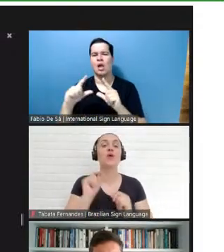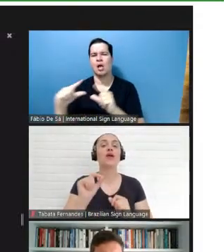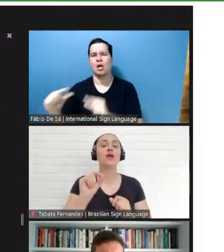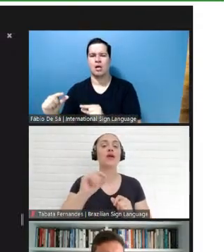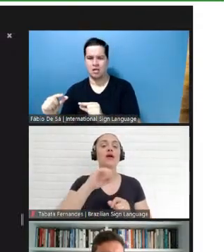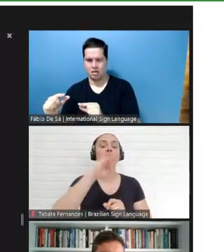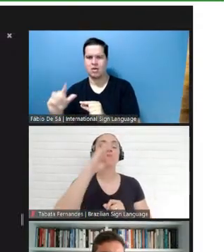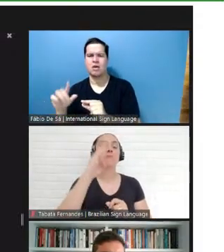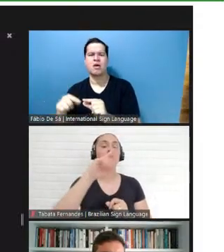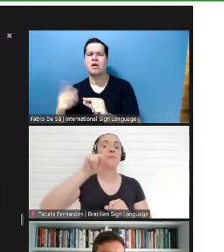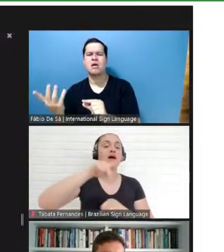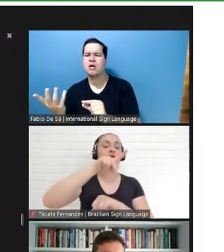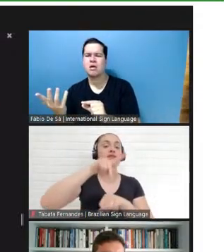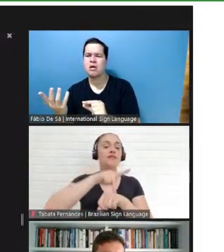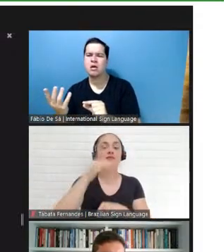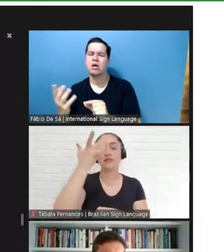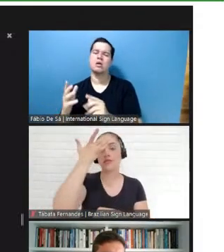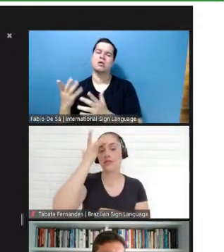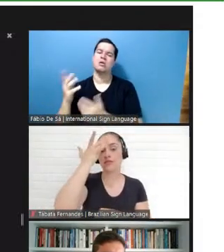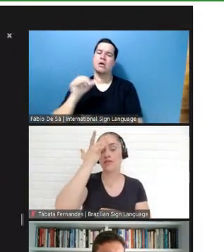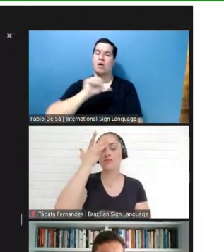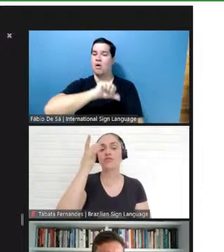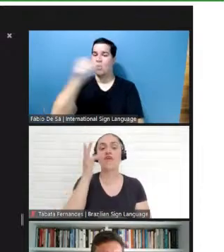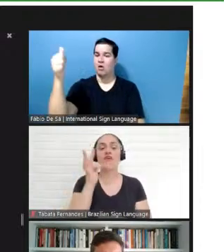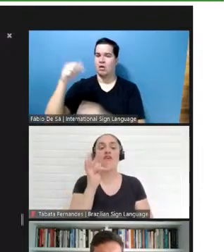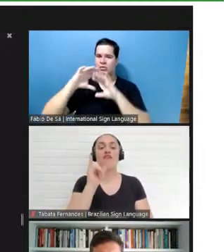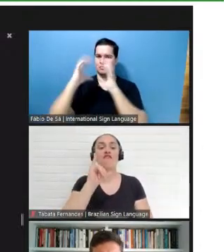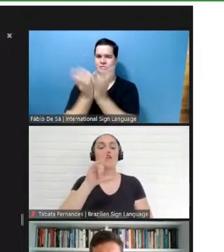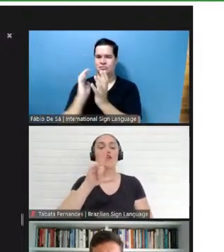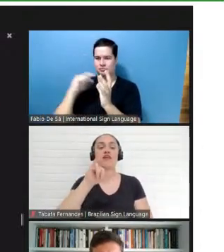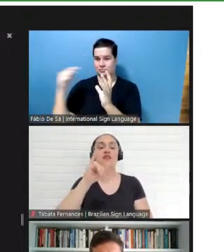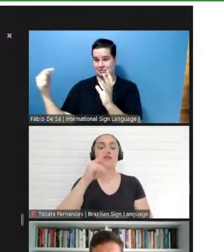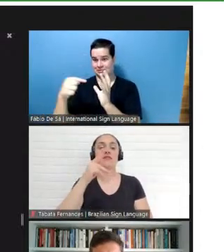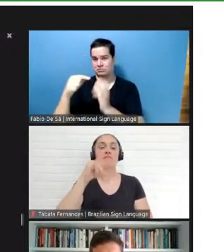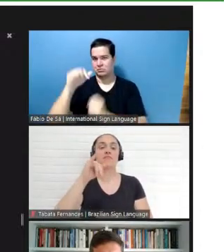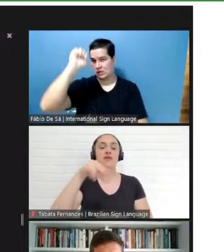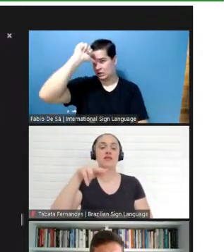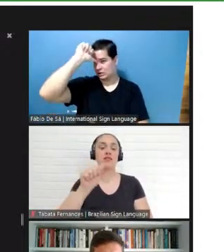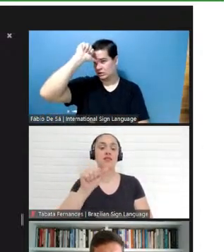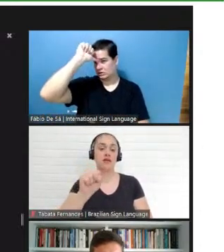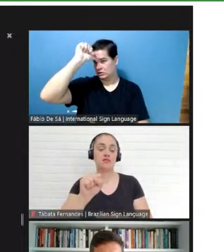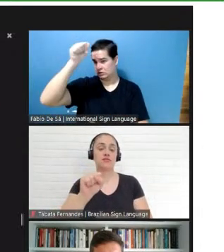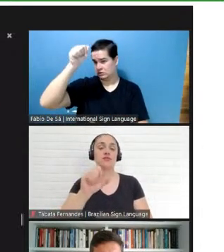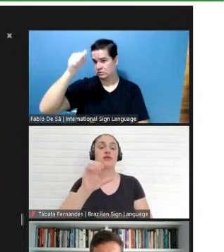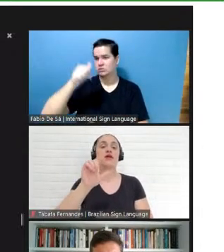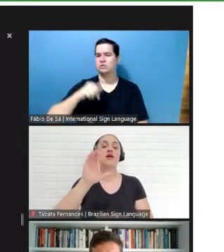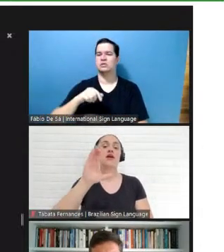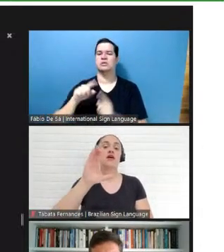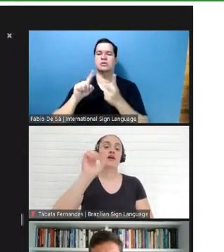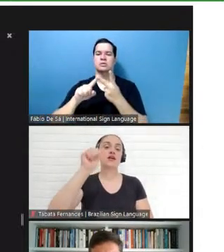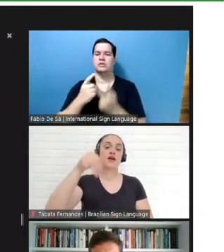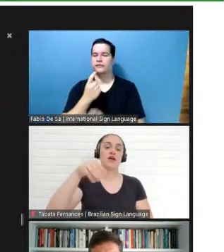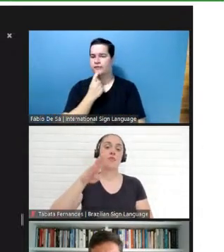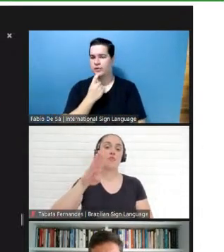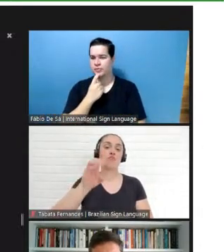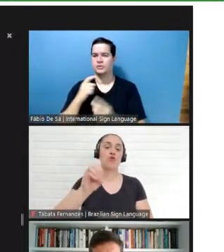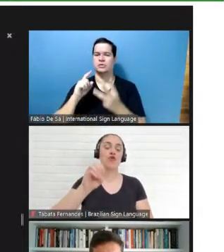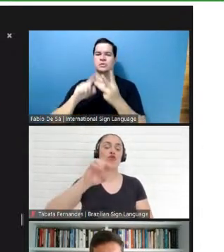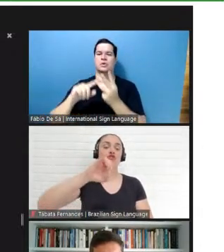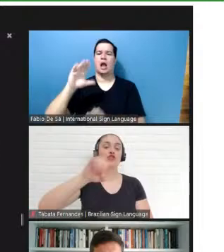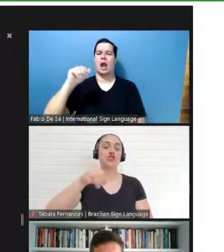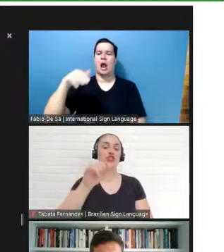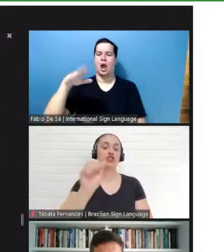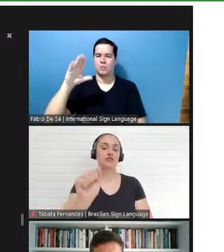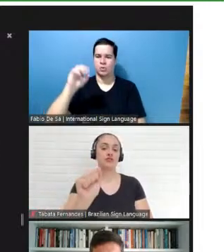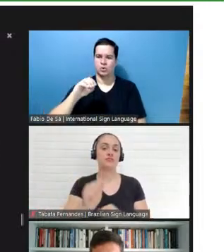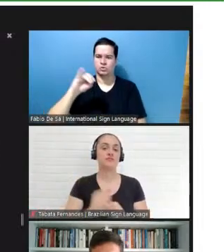some work in India, the Philippines, and Cambodia, looking at low-tech assistive technology. So low-tech is